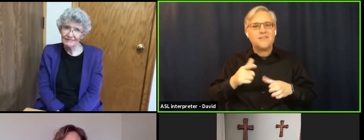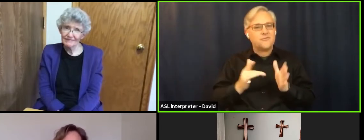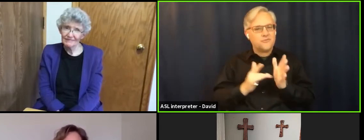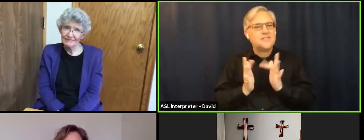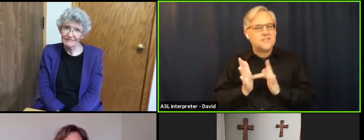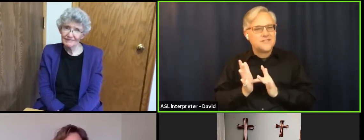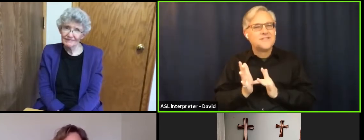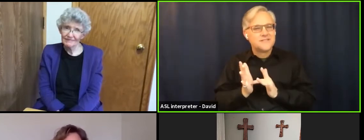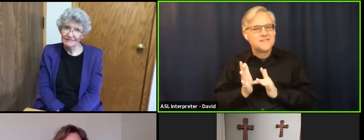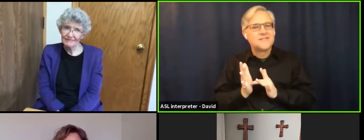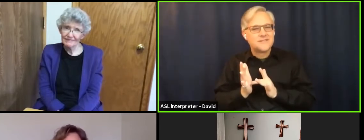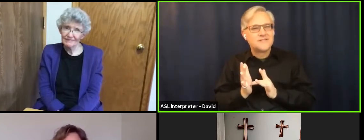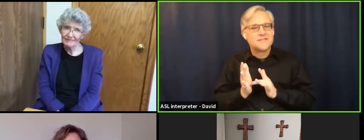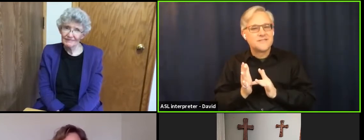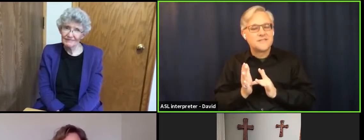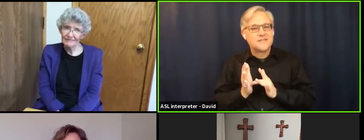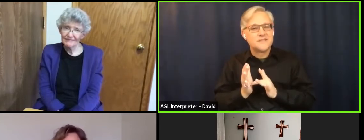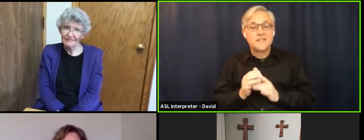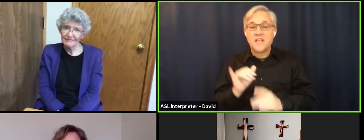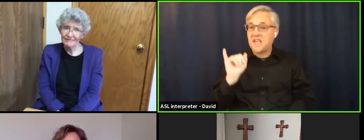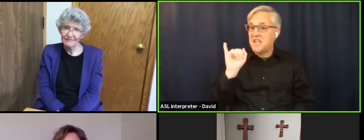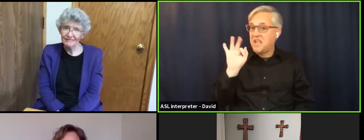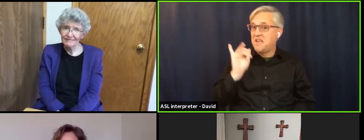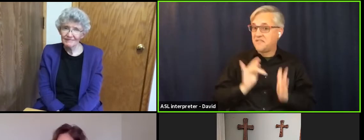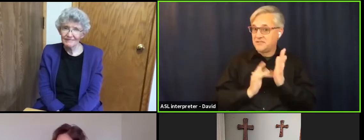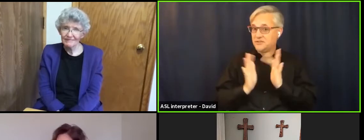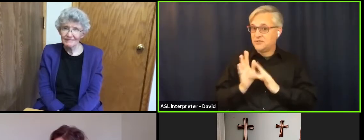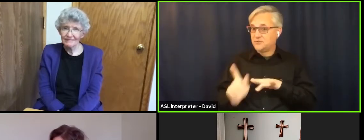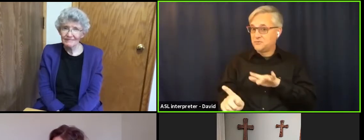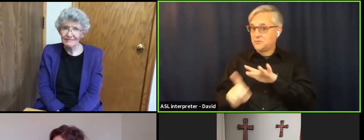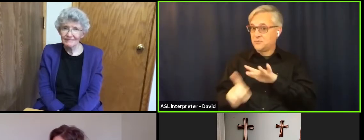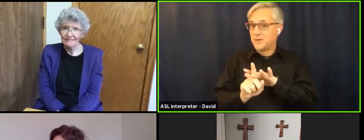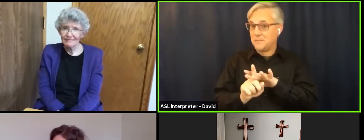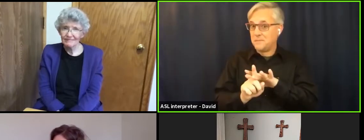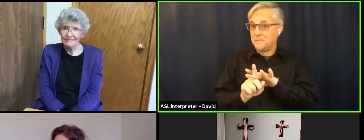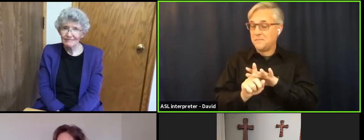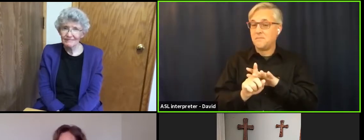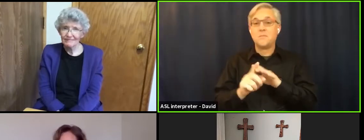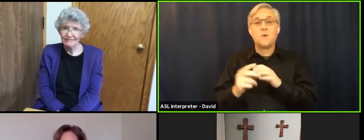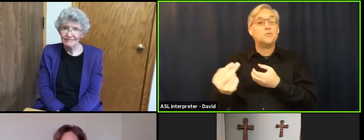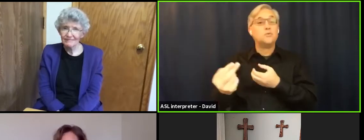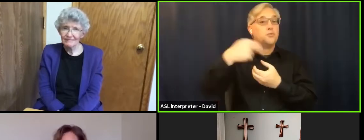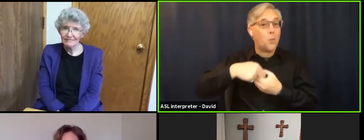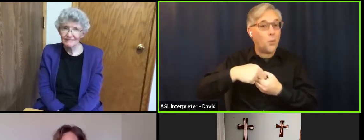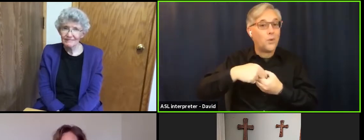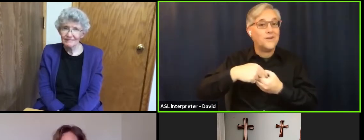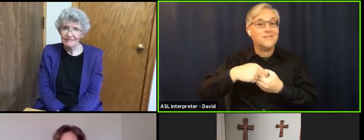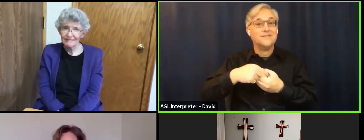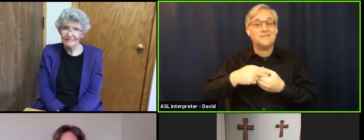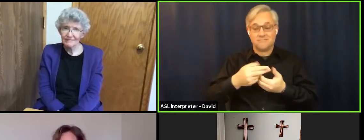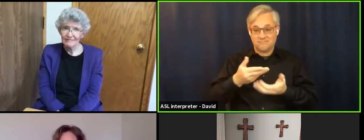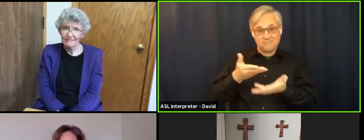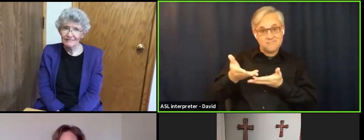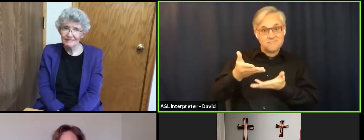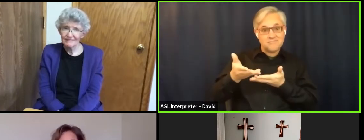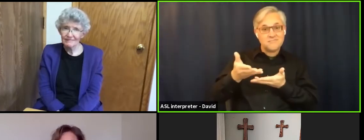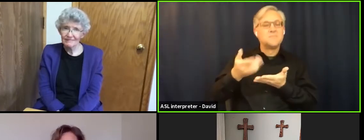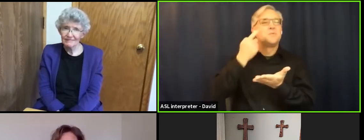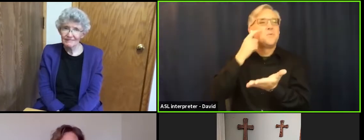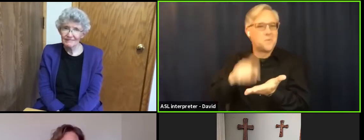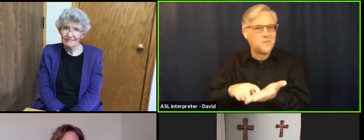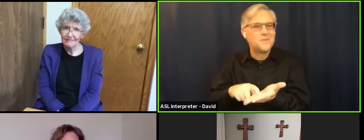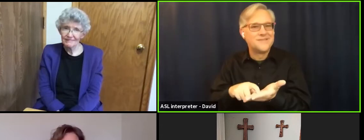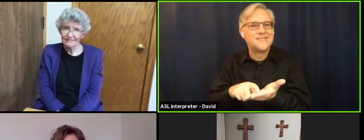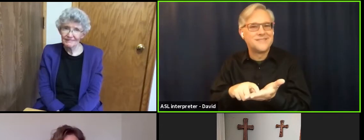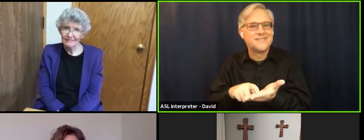Because Jesus shows up. Jesus joins us in those events. And